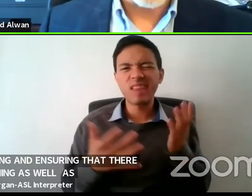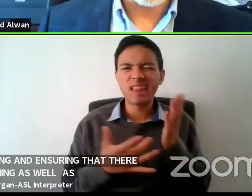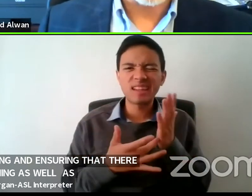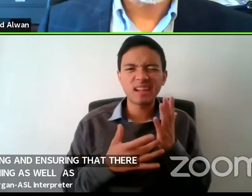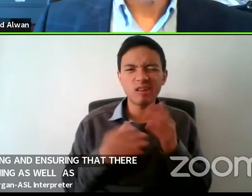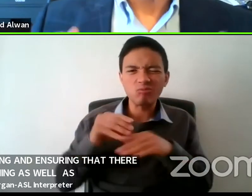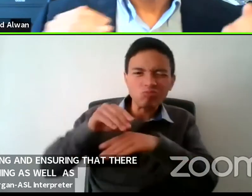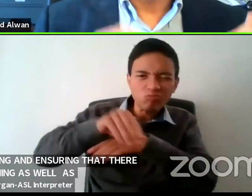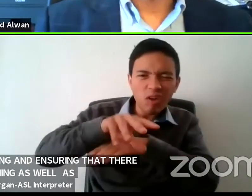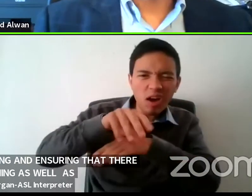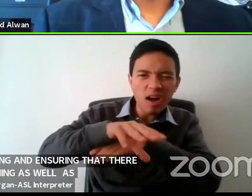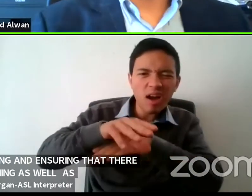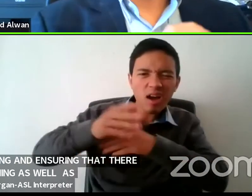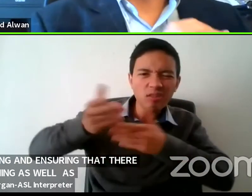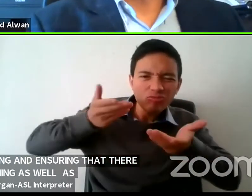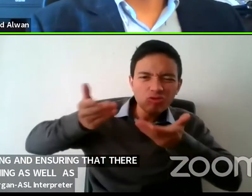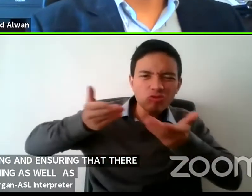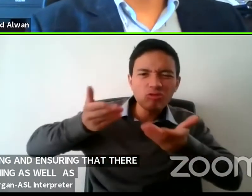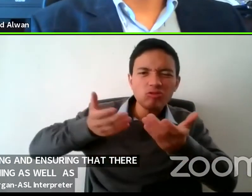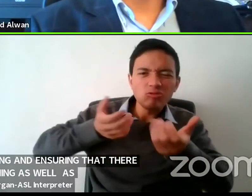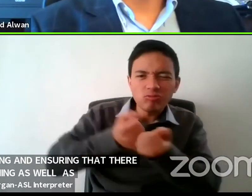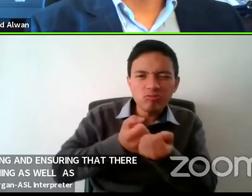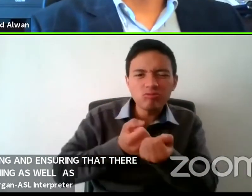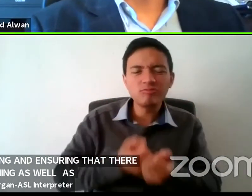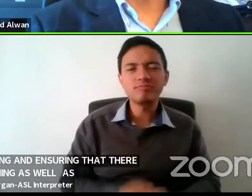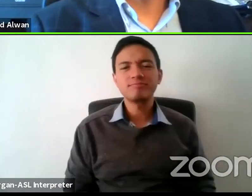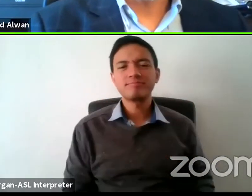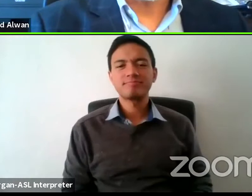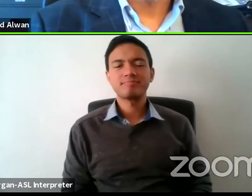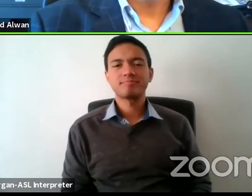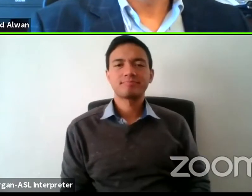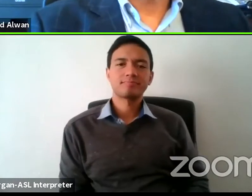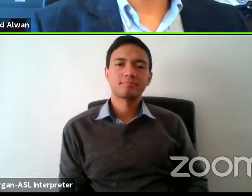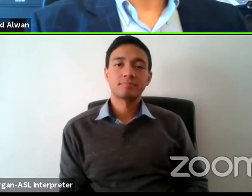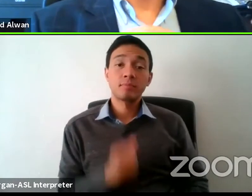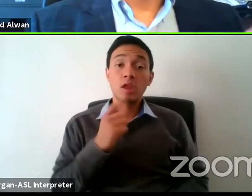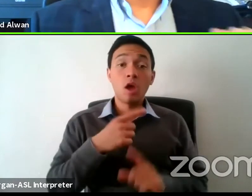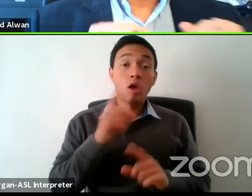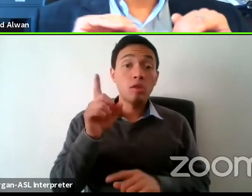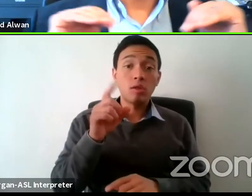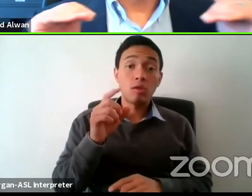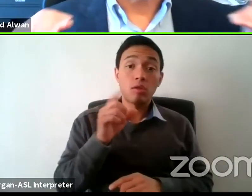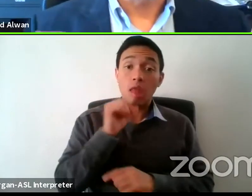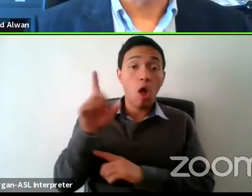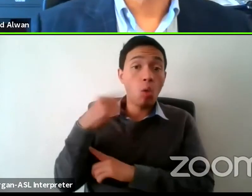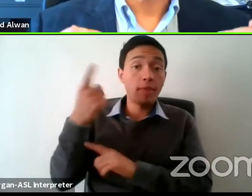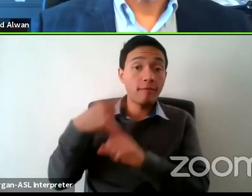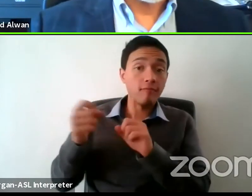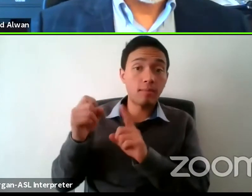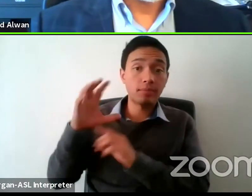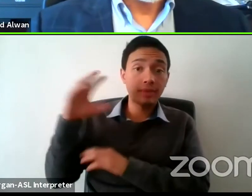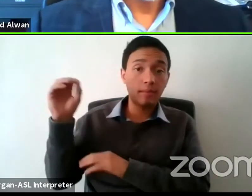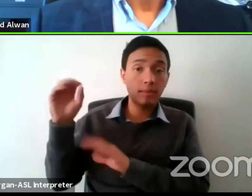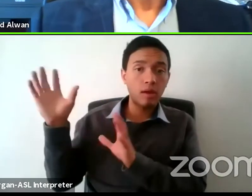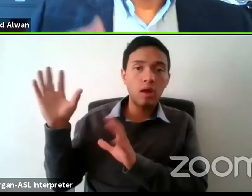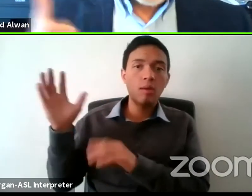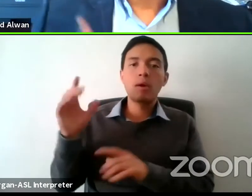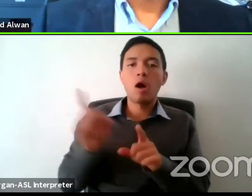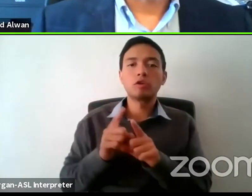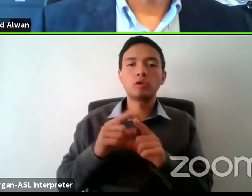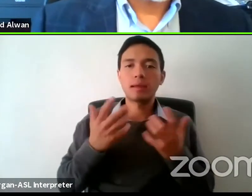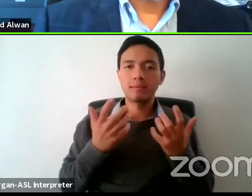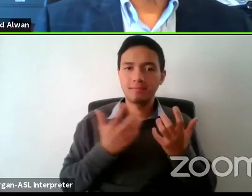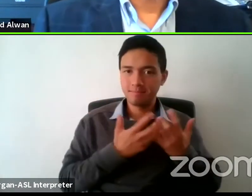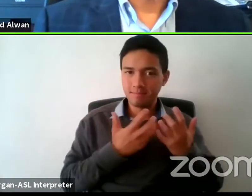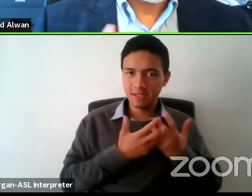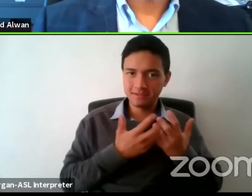advice and services, not just by the vendor, but by a group of peers. The